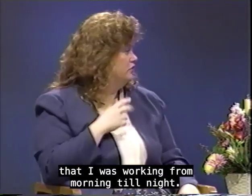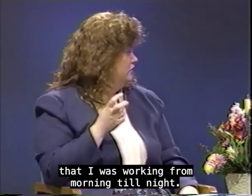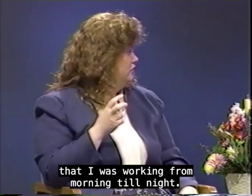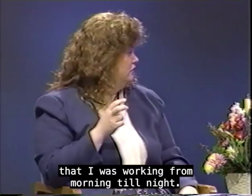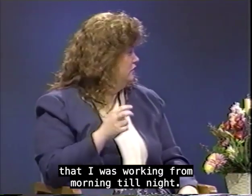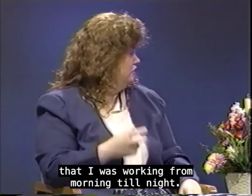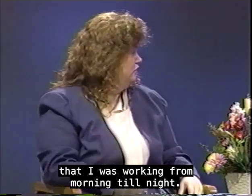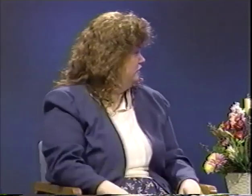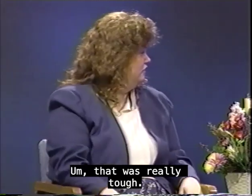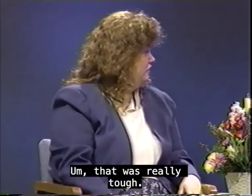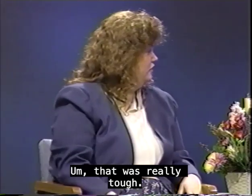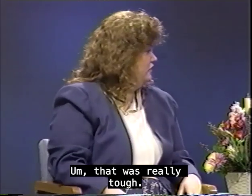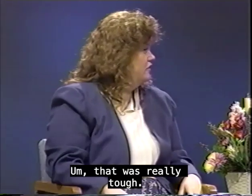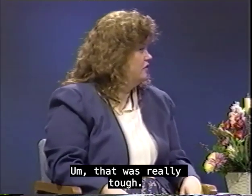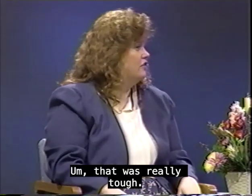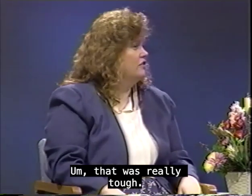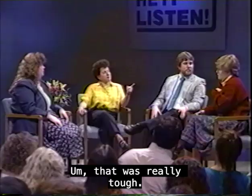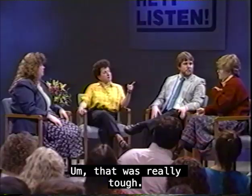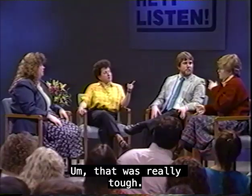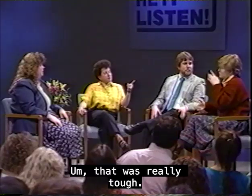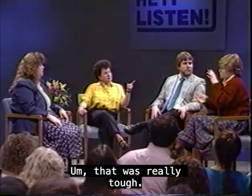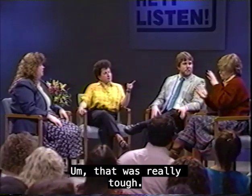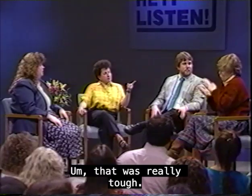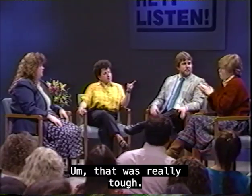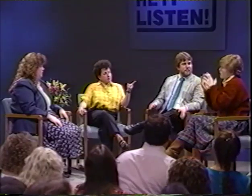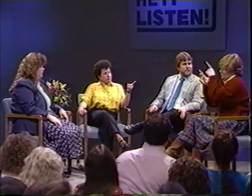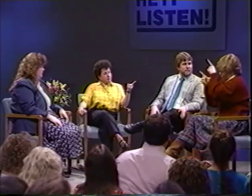night. That was really tough.